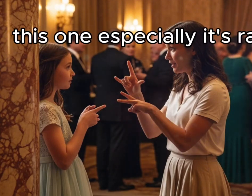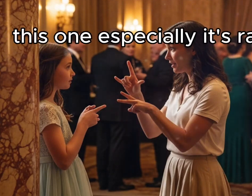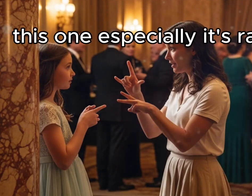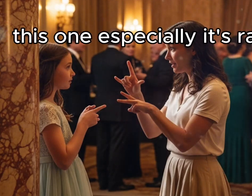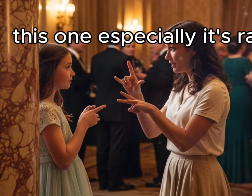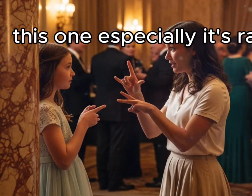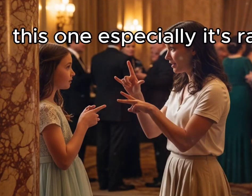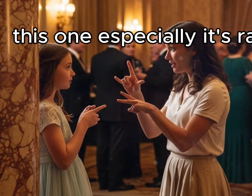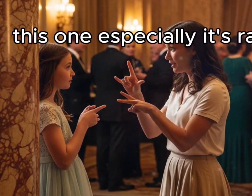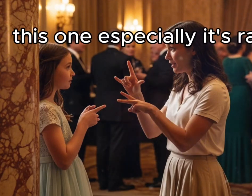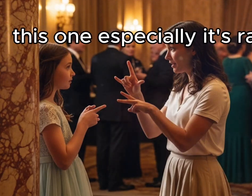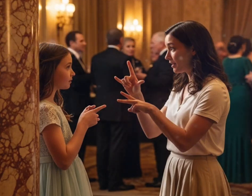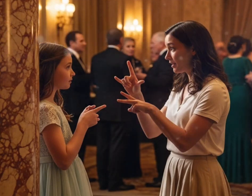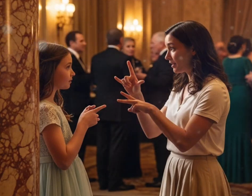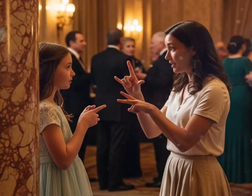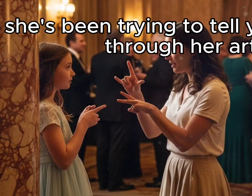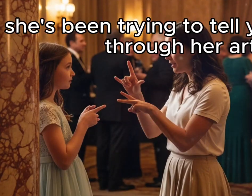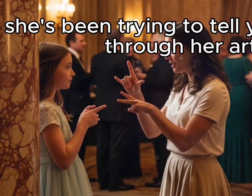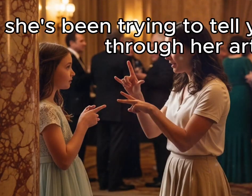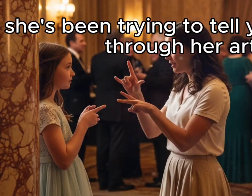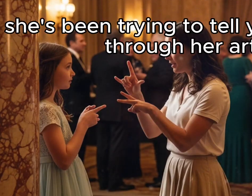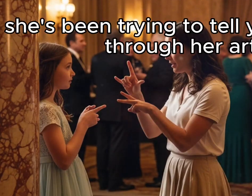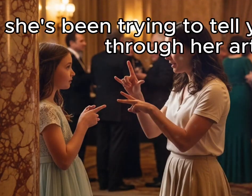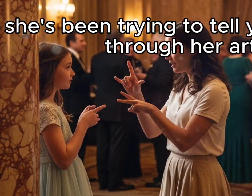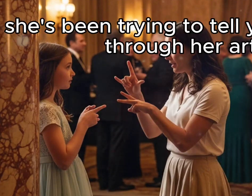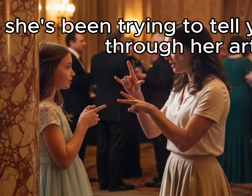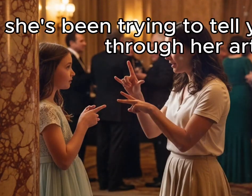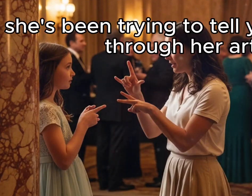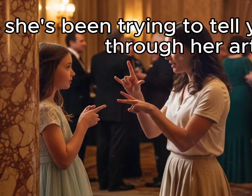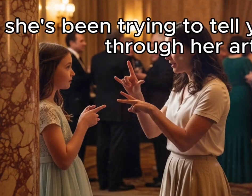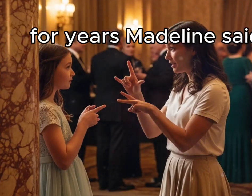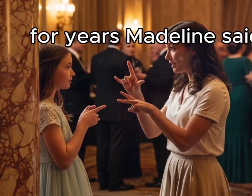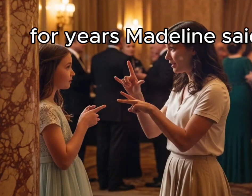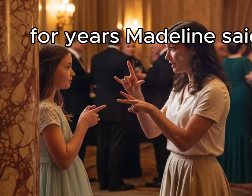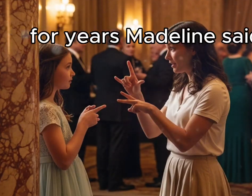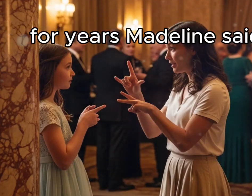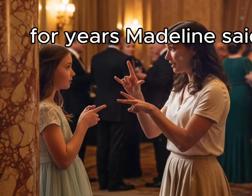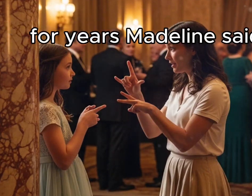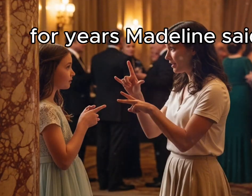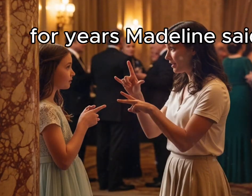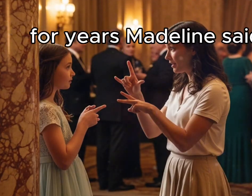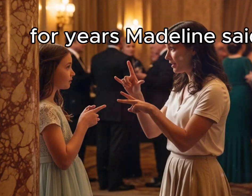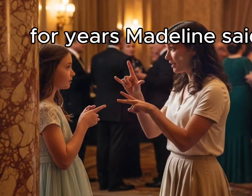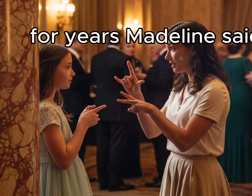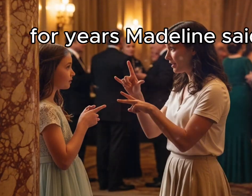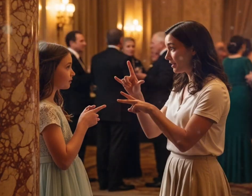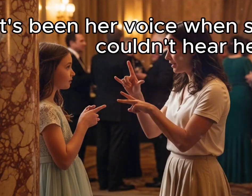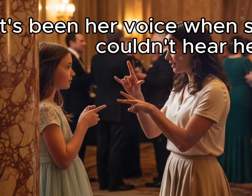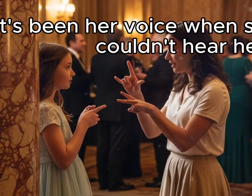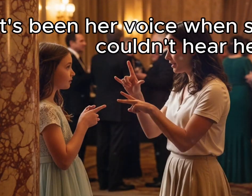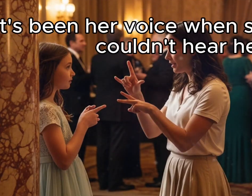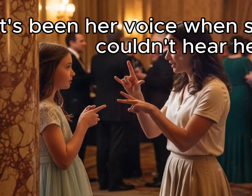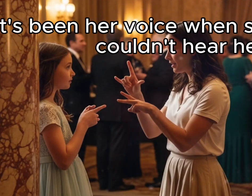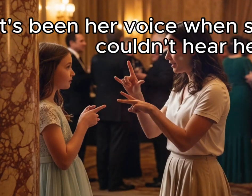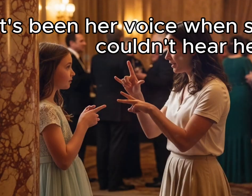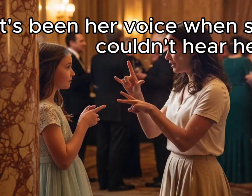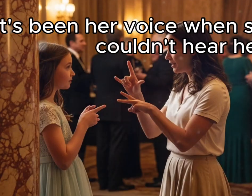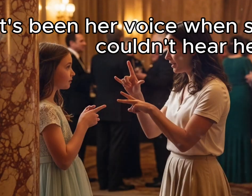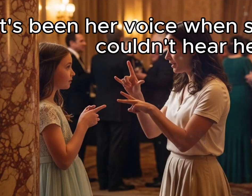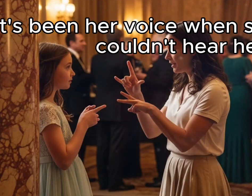raw, honest." "She's been trying to tell you things through her art for years," Madeline said gently. "It's been her voice when she felt you couldn't